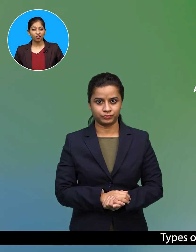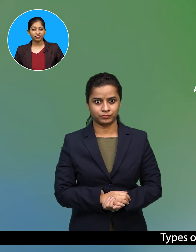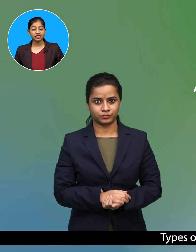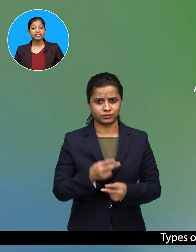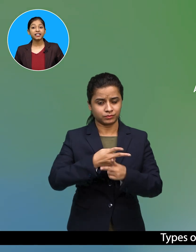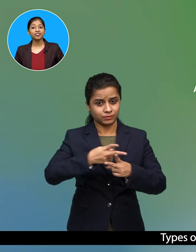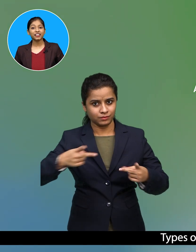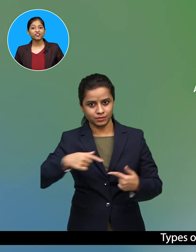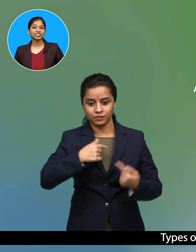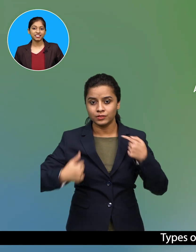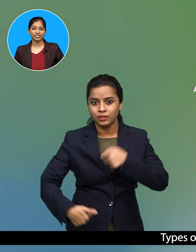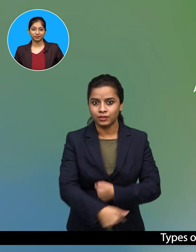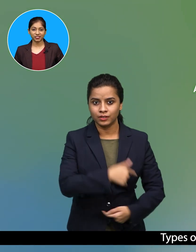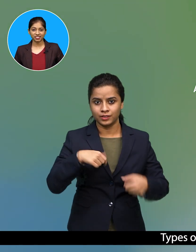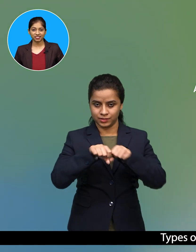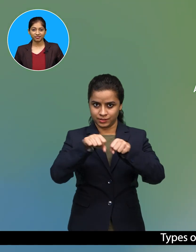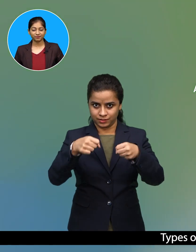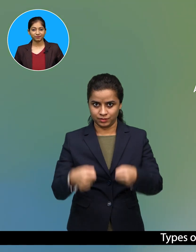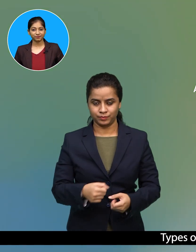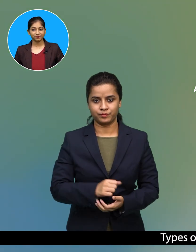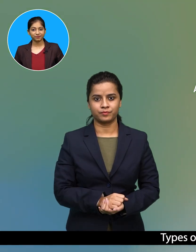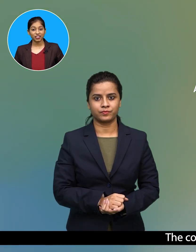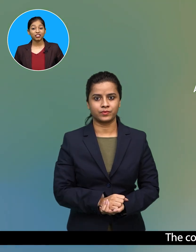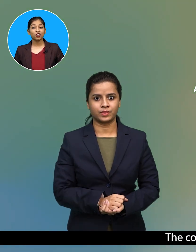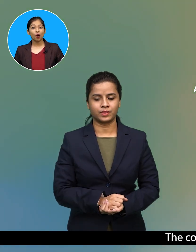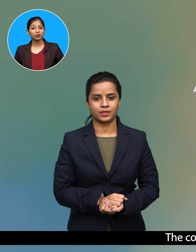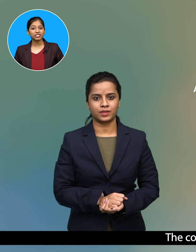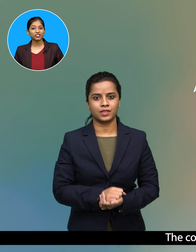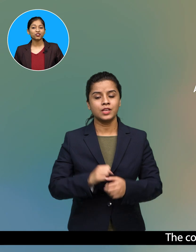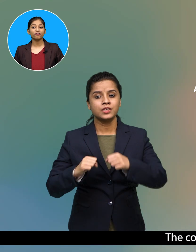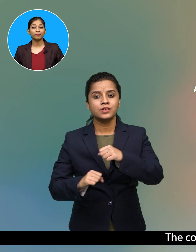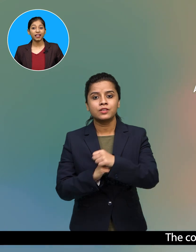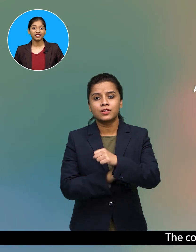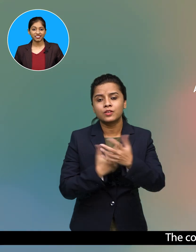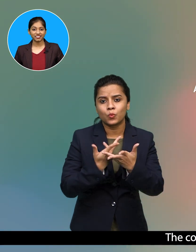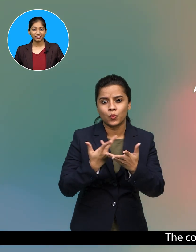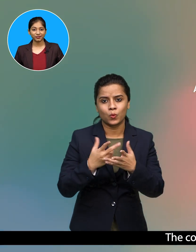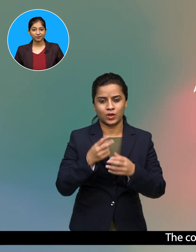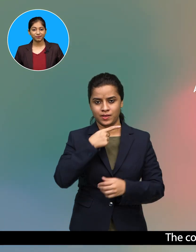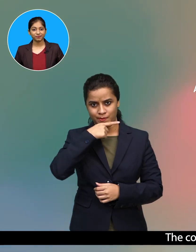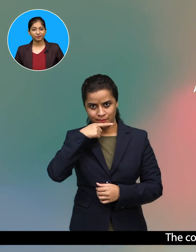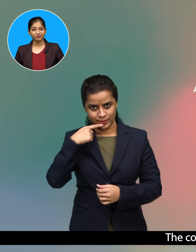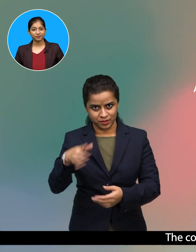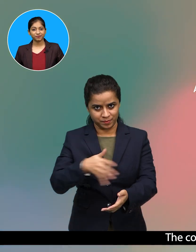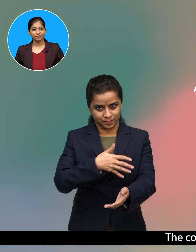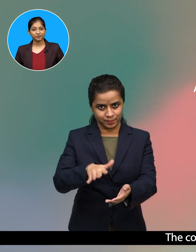types of circulatory systems, the composition of blood,